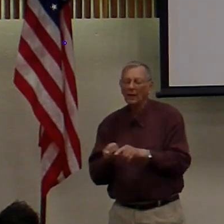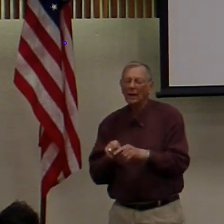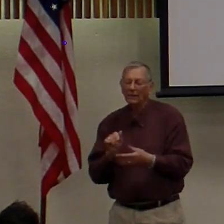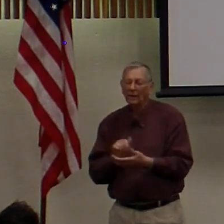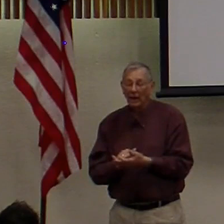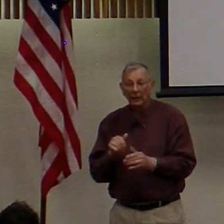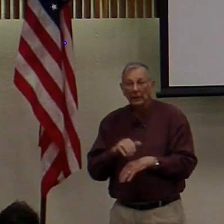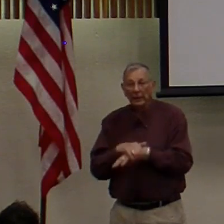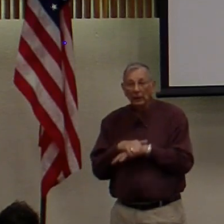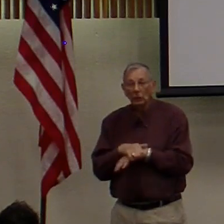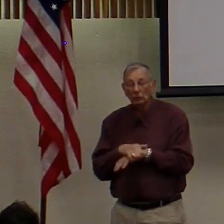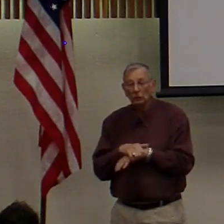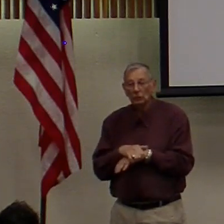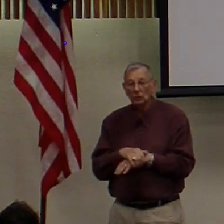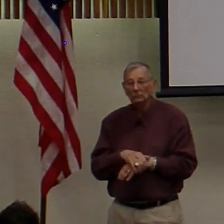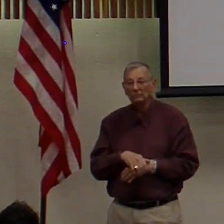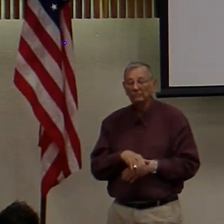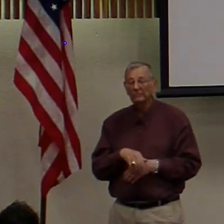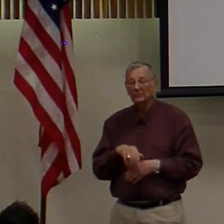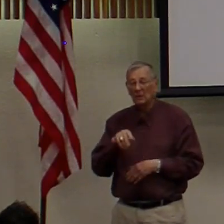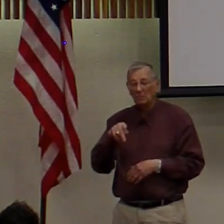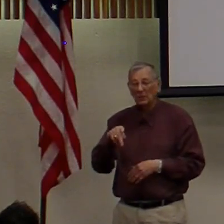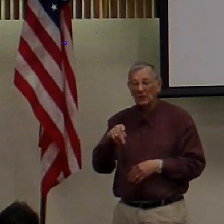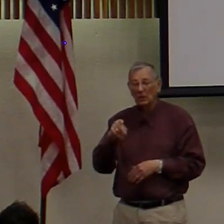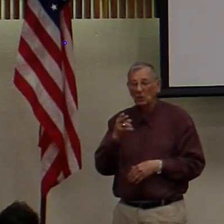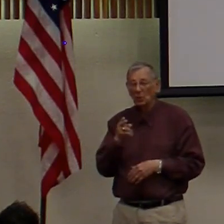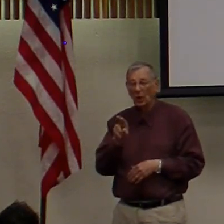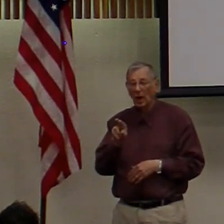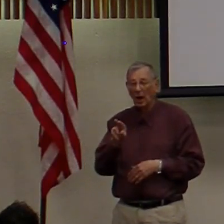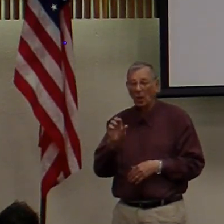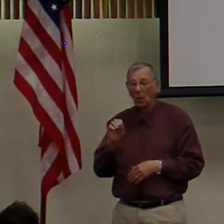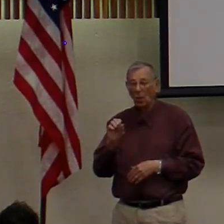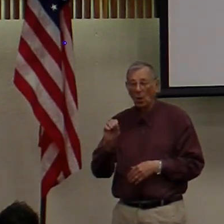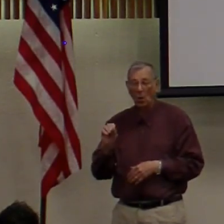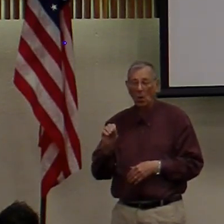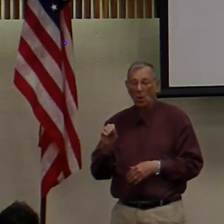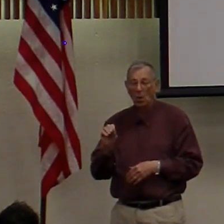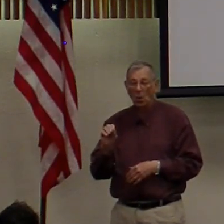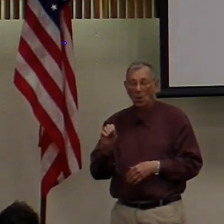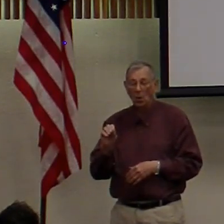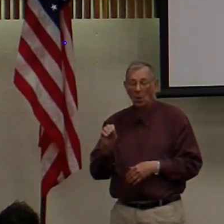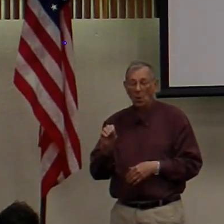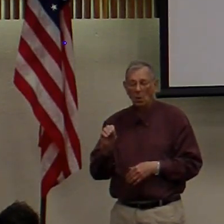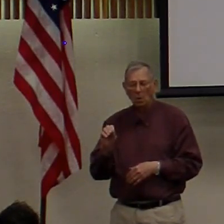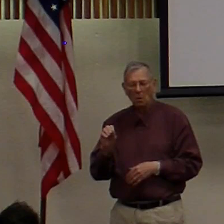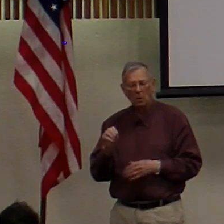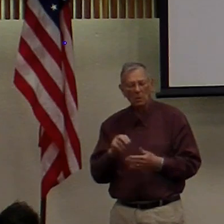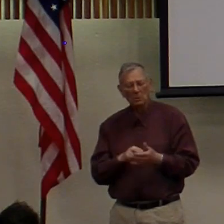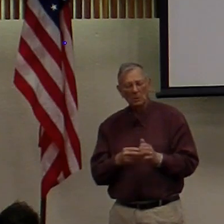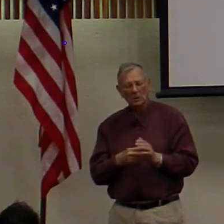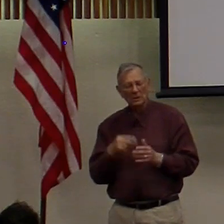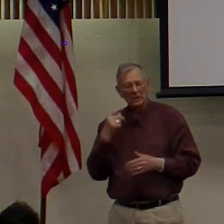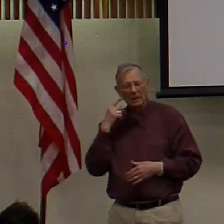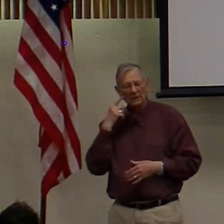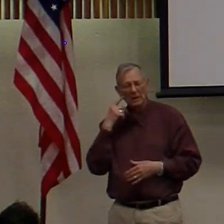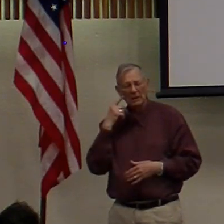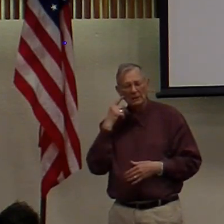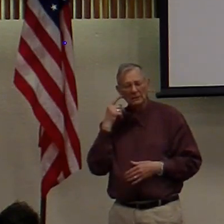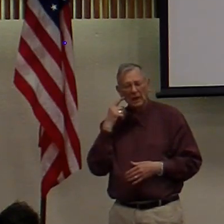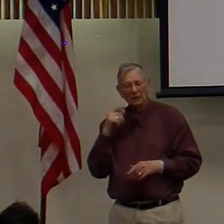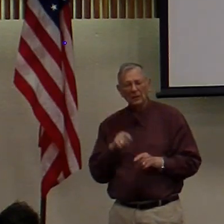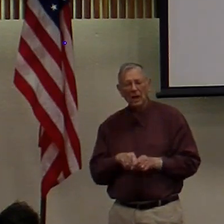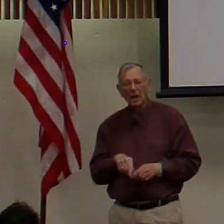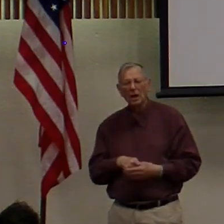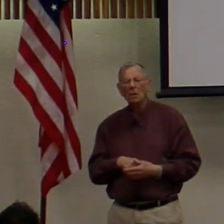in English, the transliterated is P-U-R-O-O. What does that begin to sound like? It begins to sound like the